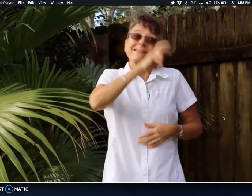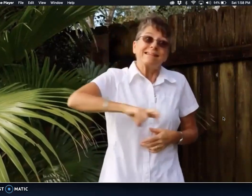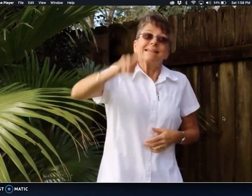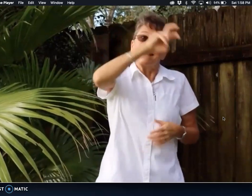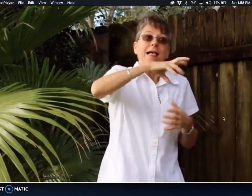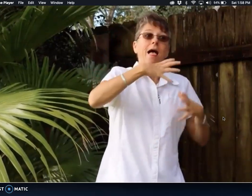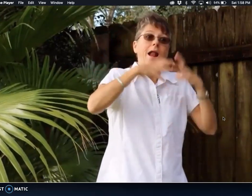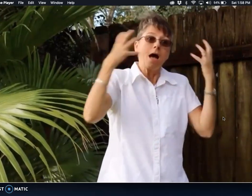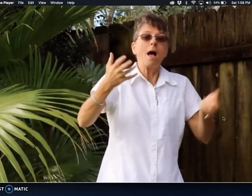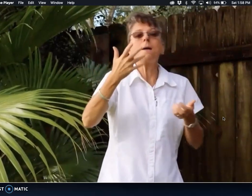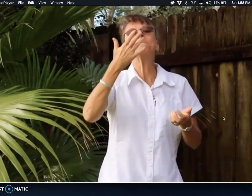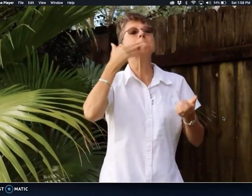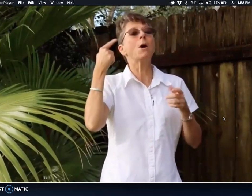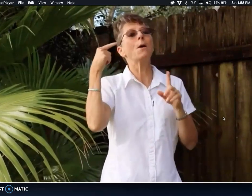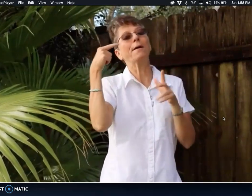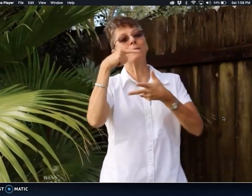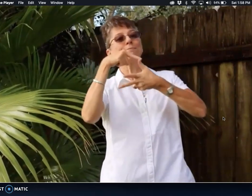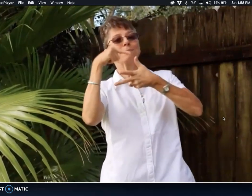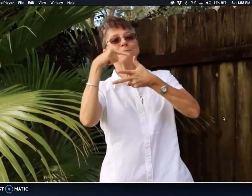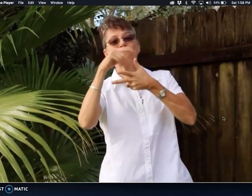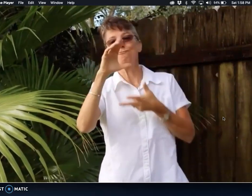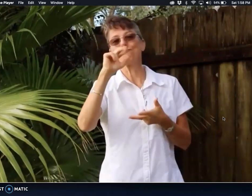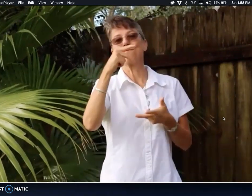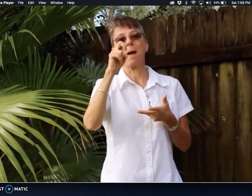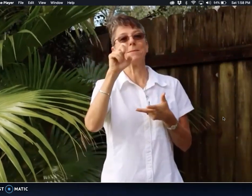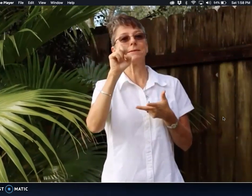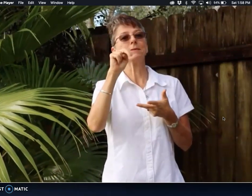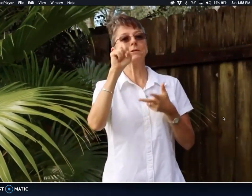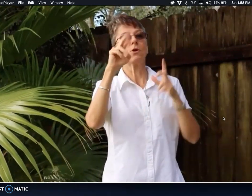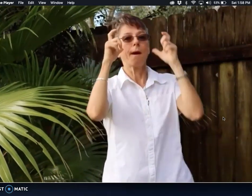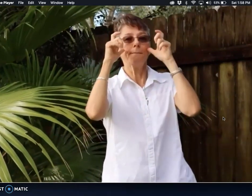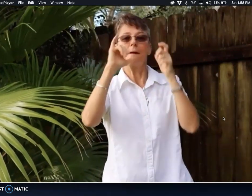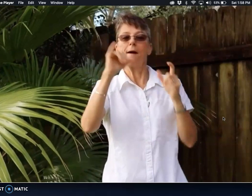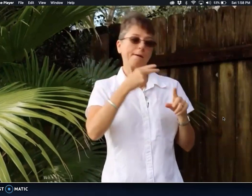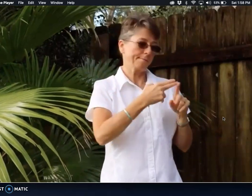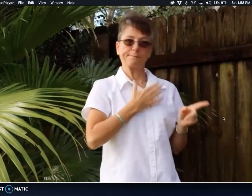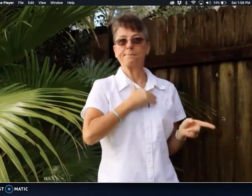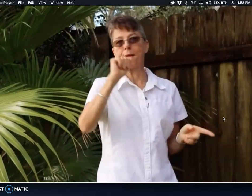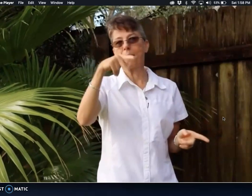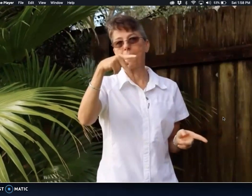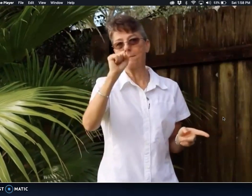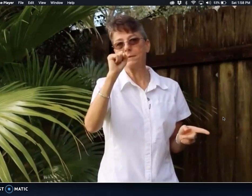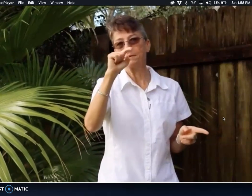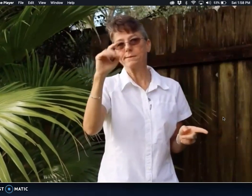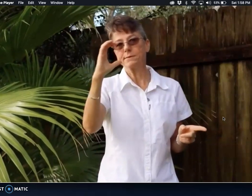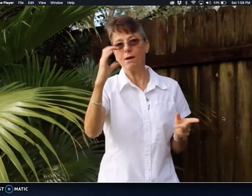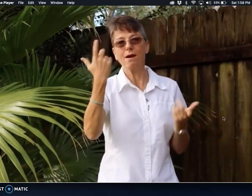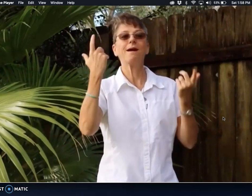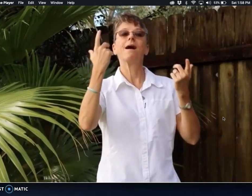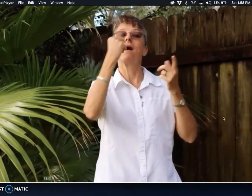want. If you're doing a lot of traveling, you're probably going to want the cropped sensor. That's what I have,